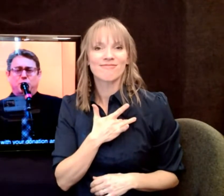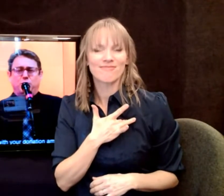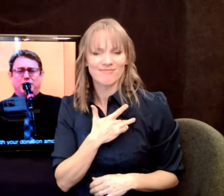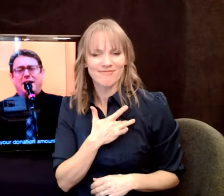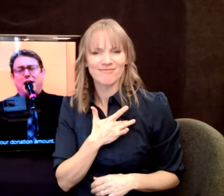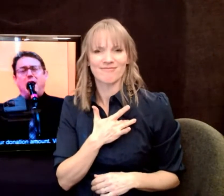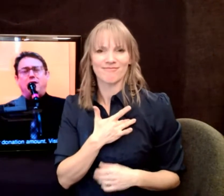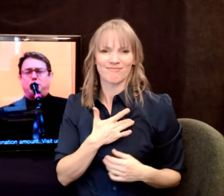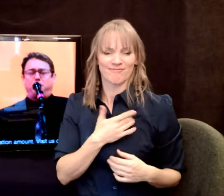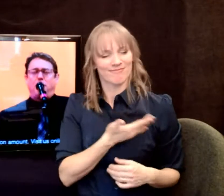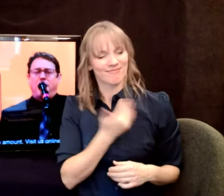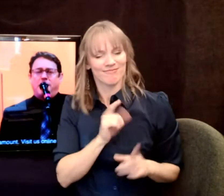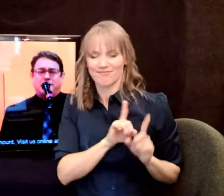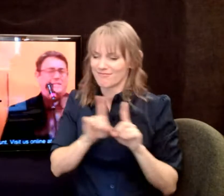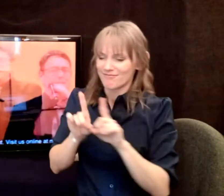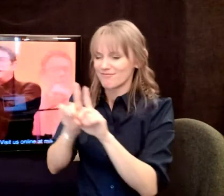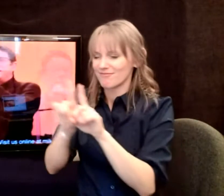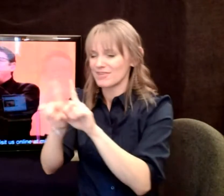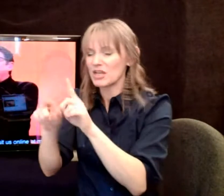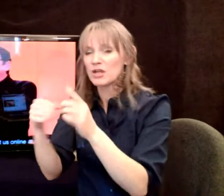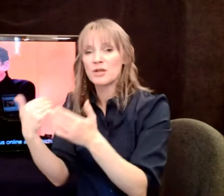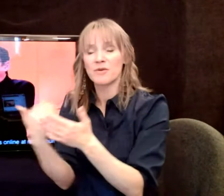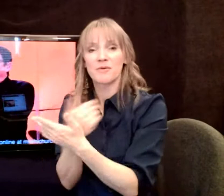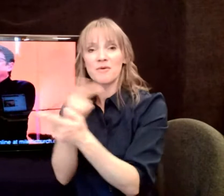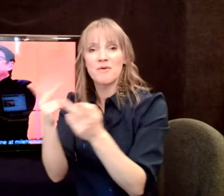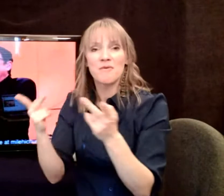into that awful place.